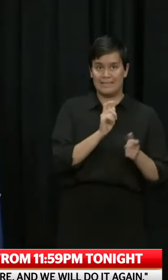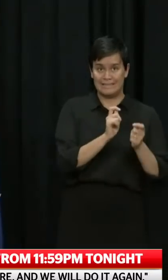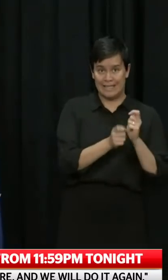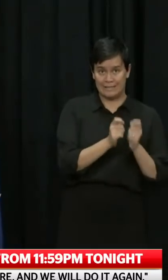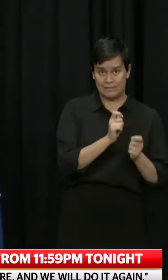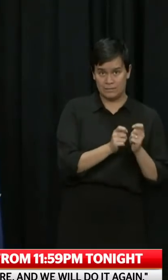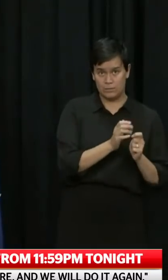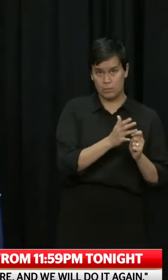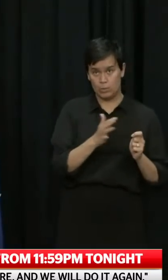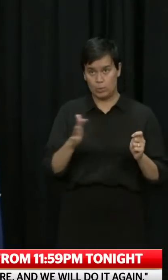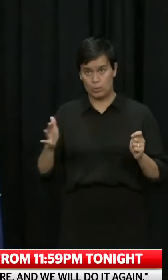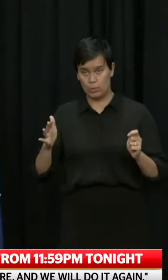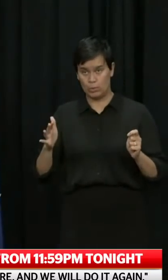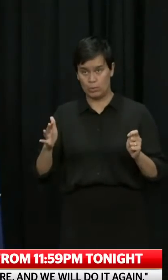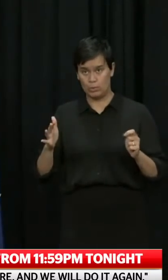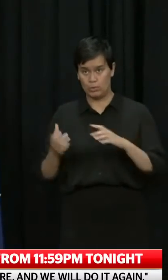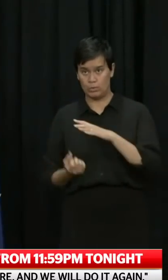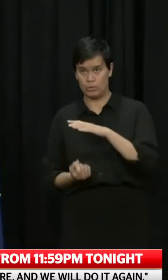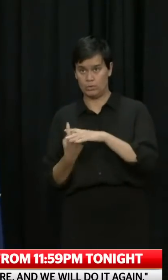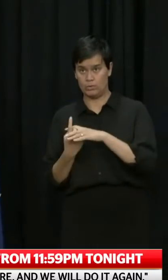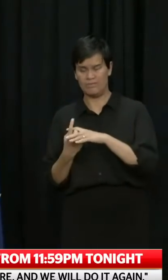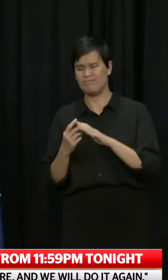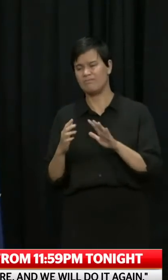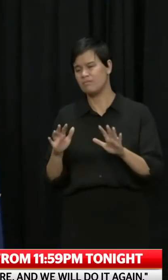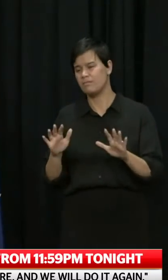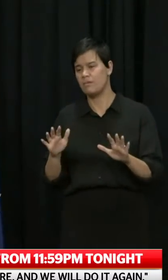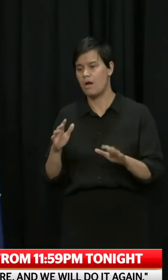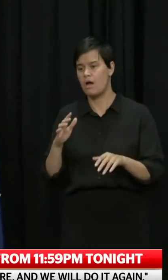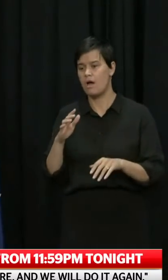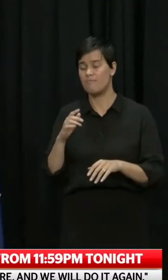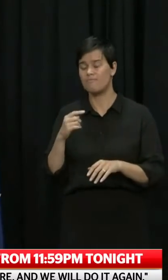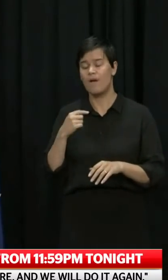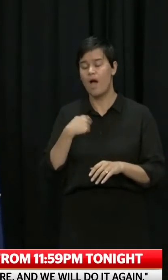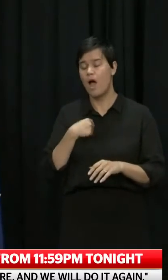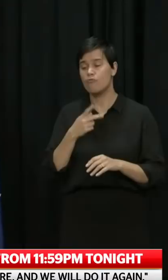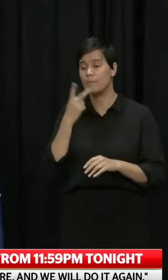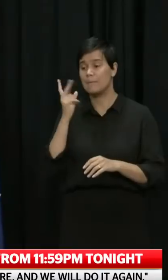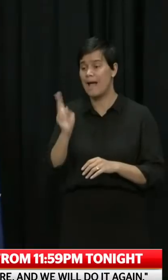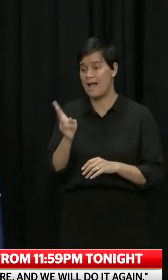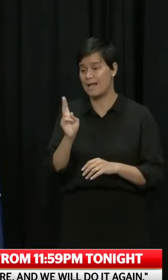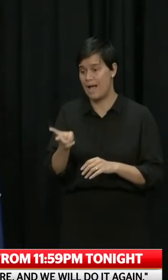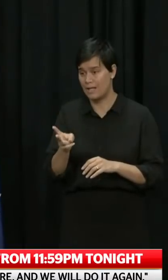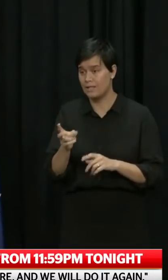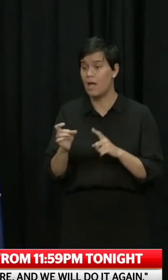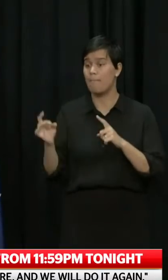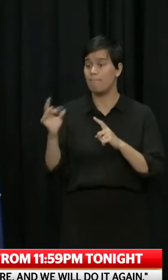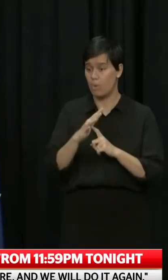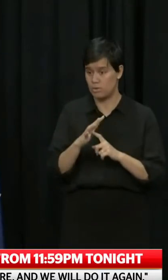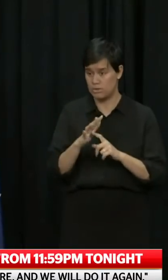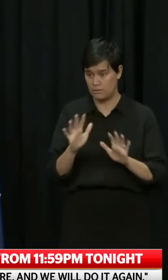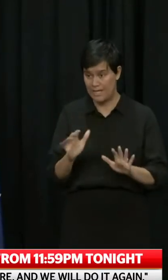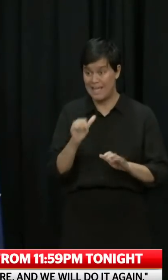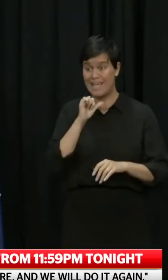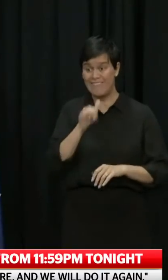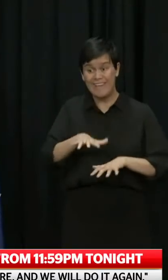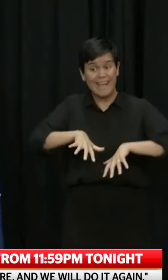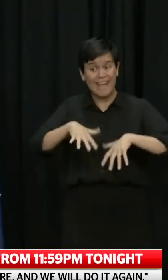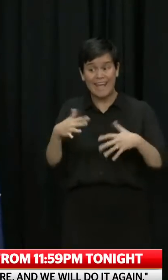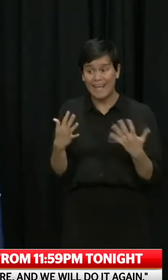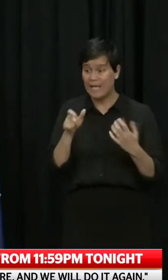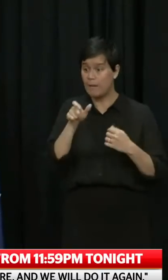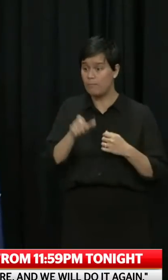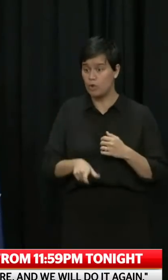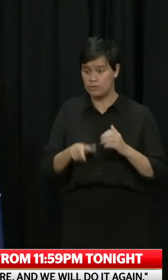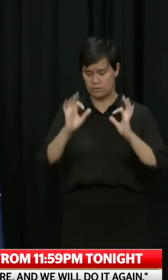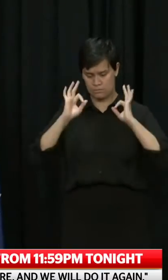they were symptomatic. So a little bit less likely. But again, as I say, very important that anyone that has symptoms, even if